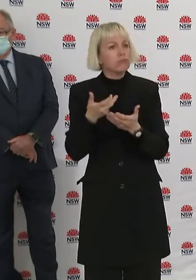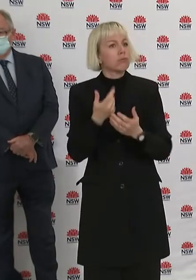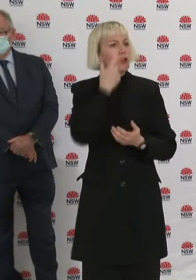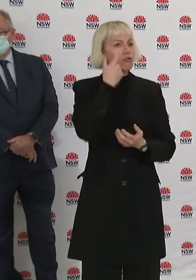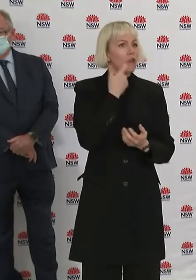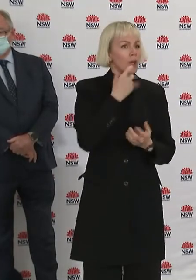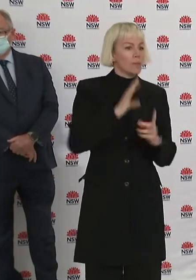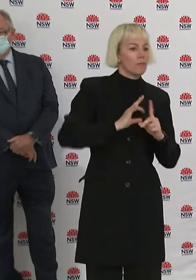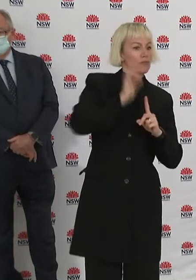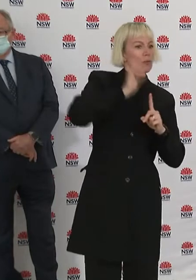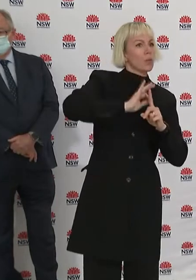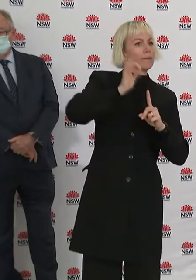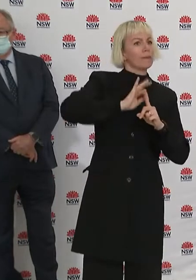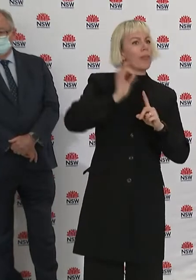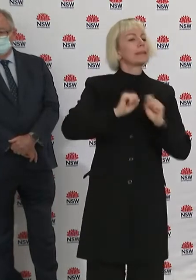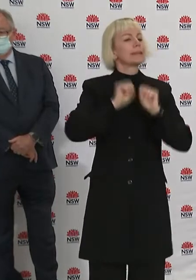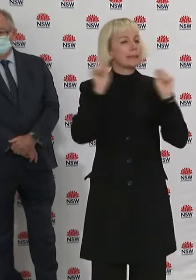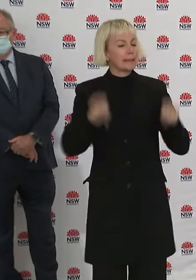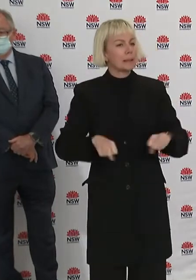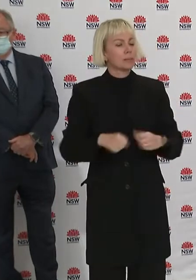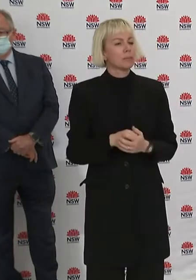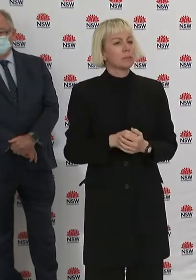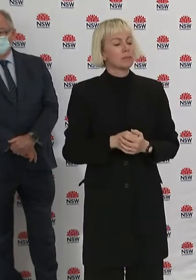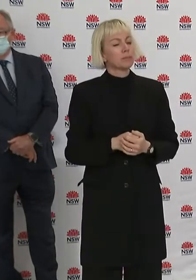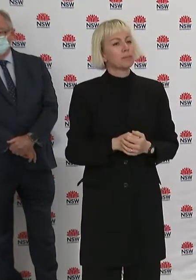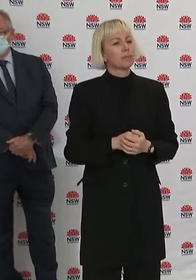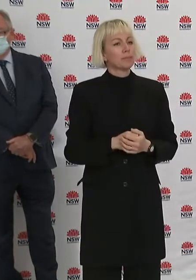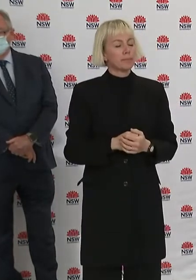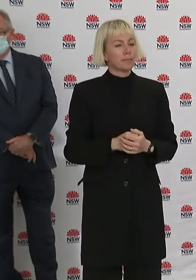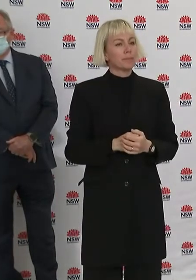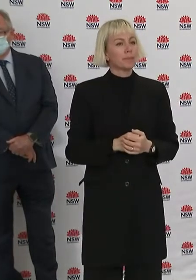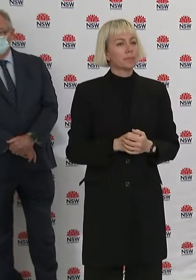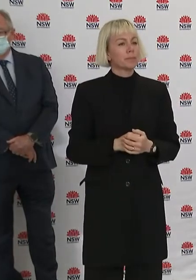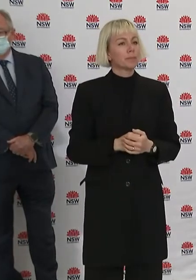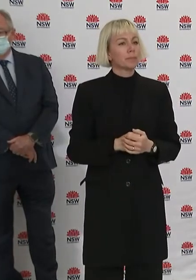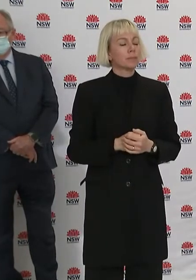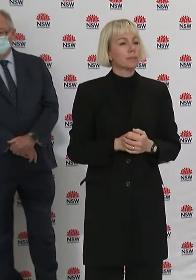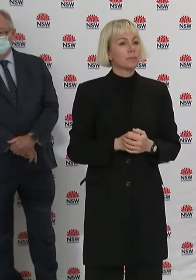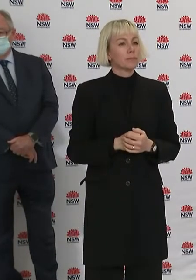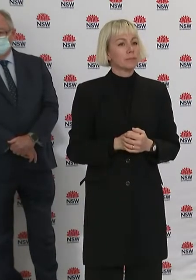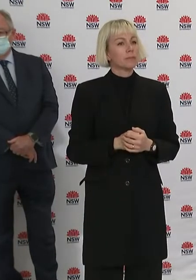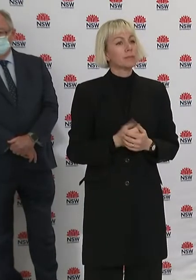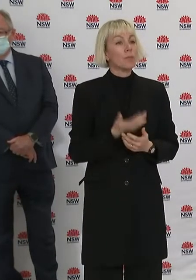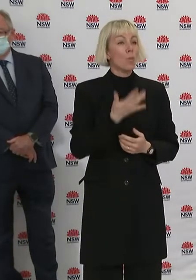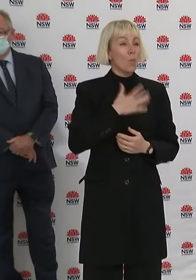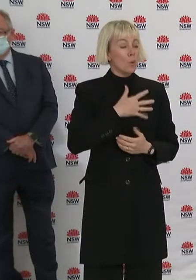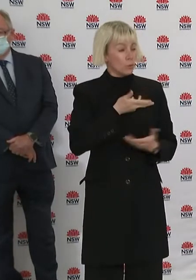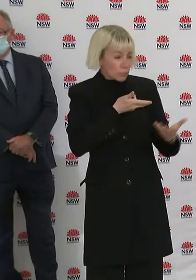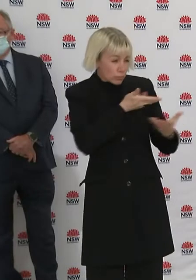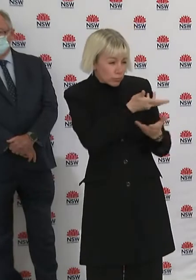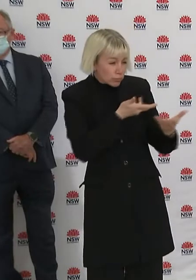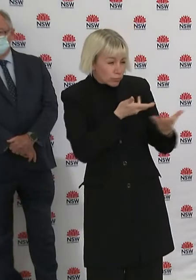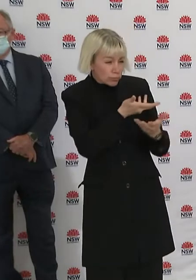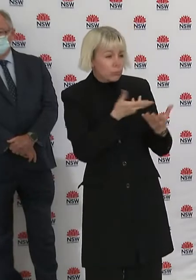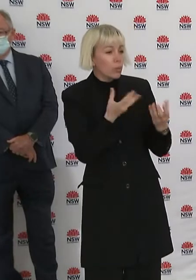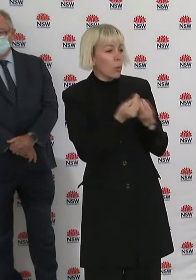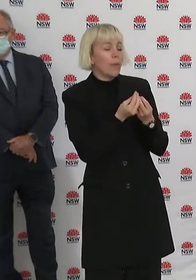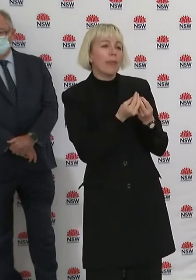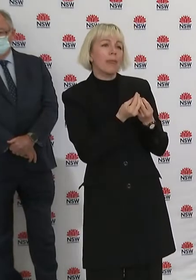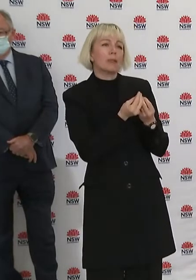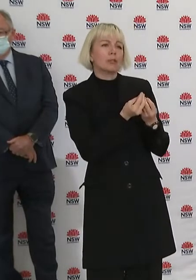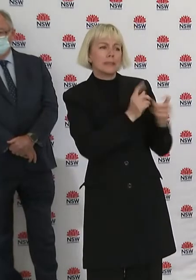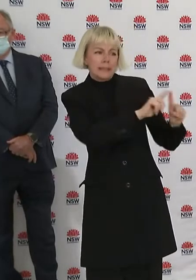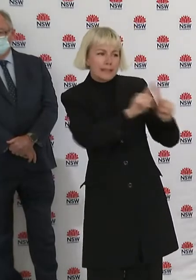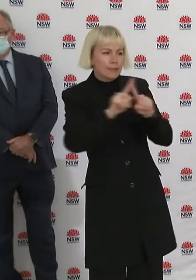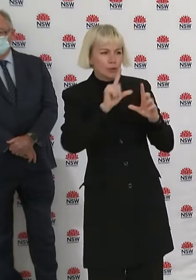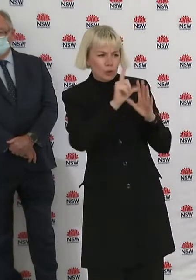you've got some information about the barriers. And we would also want to reach out to those GPs to understand their hesitancy